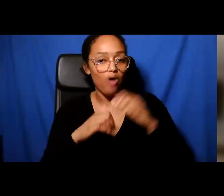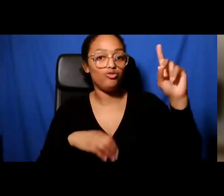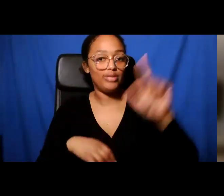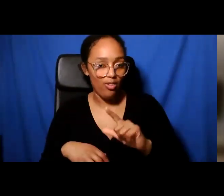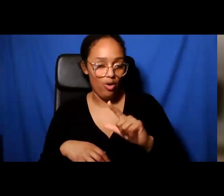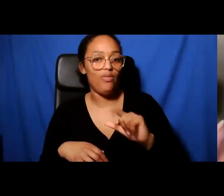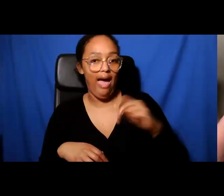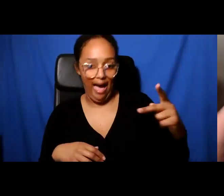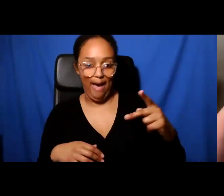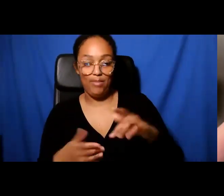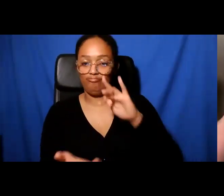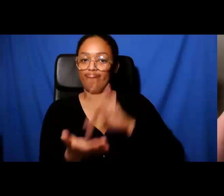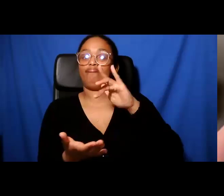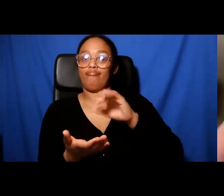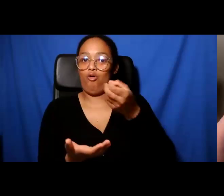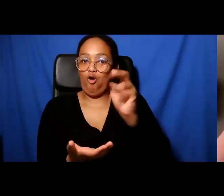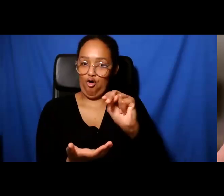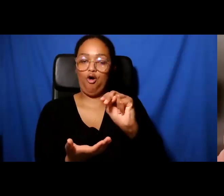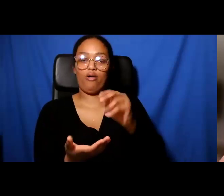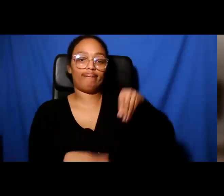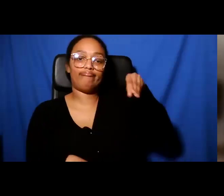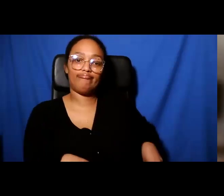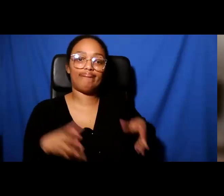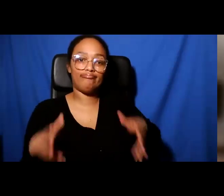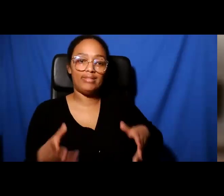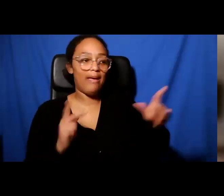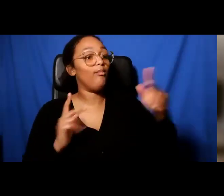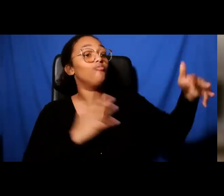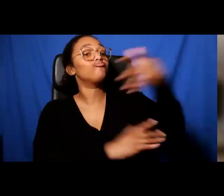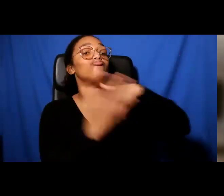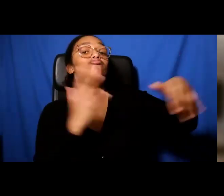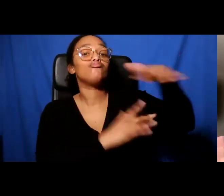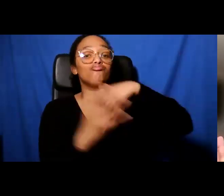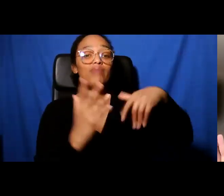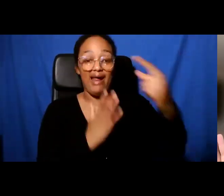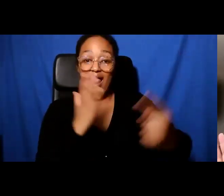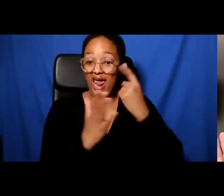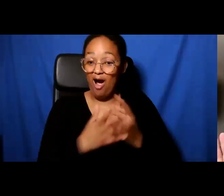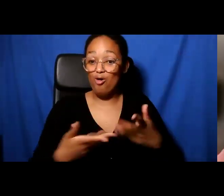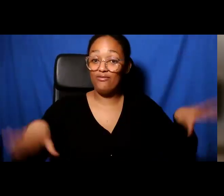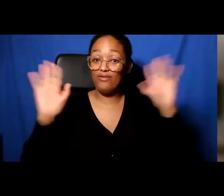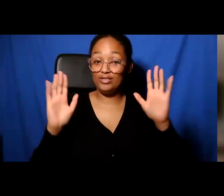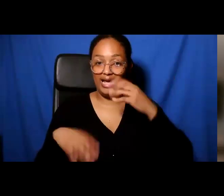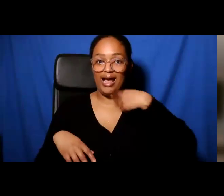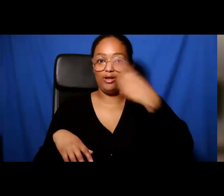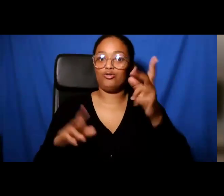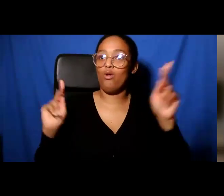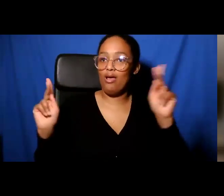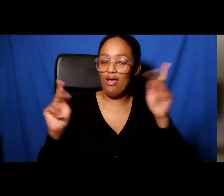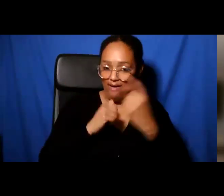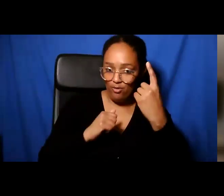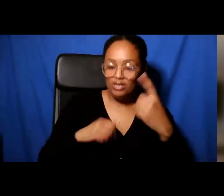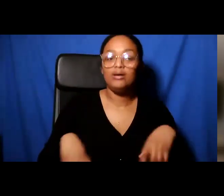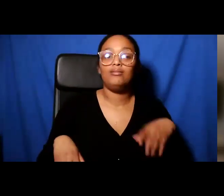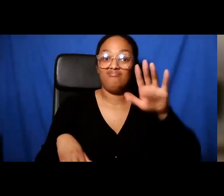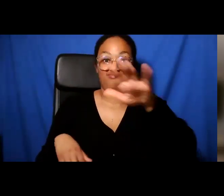an hour went past, I ring this bell, ding, ding, ding, ding, ding. And I told everybody, it's been an hour and